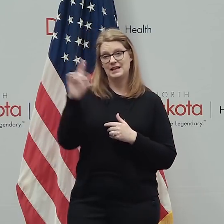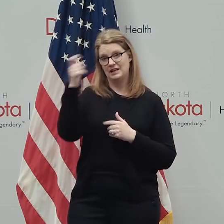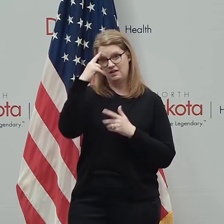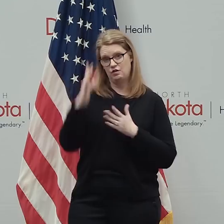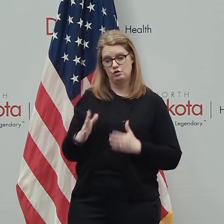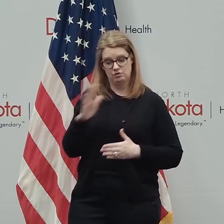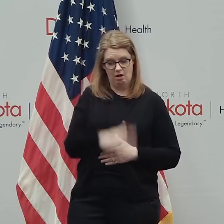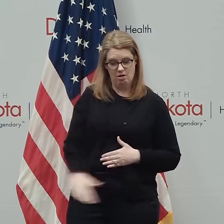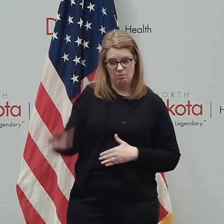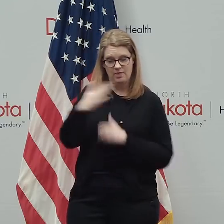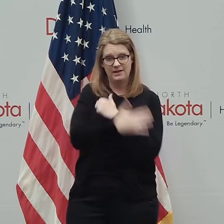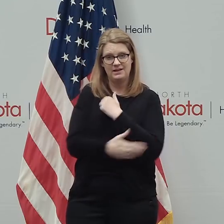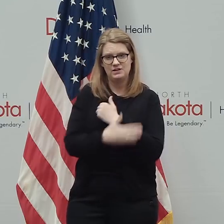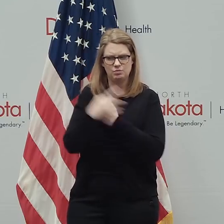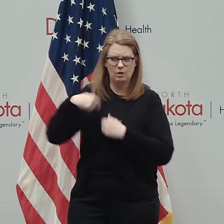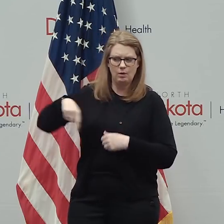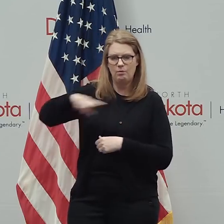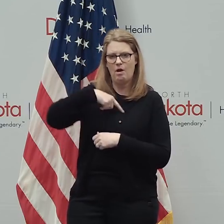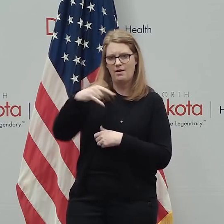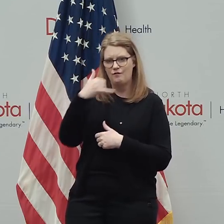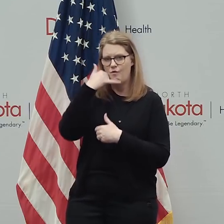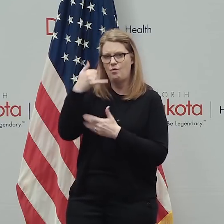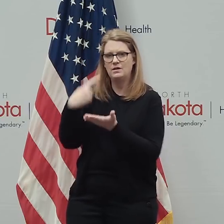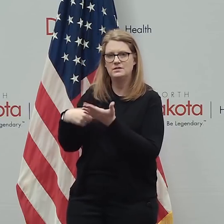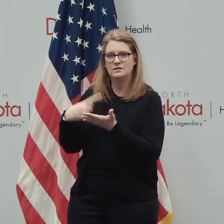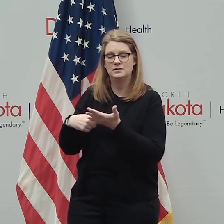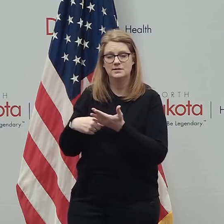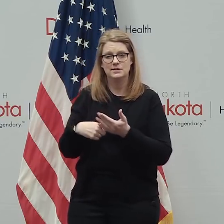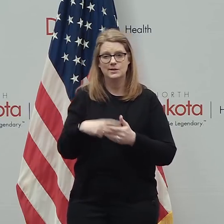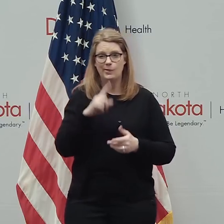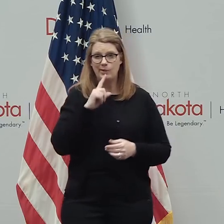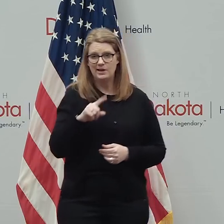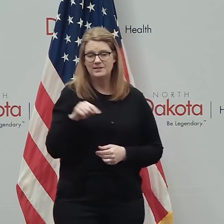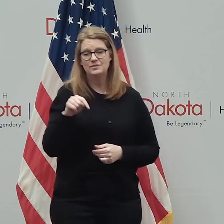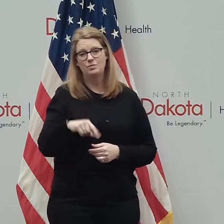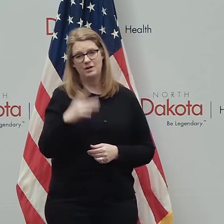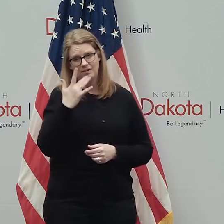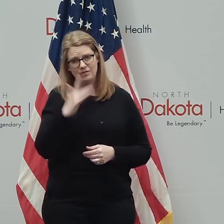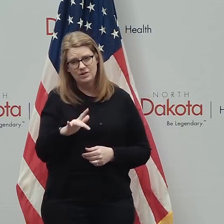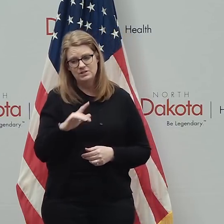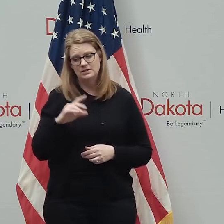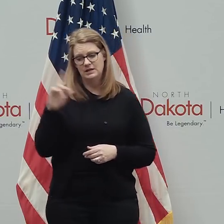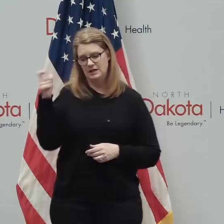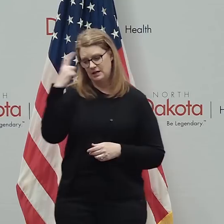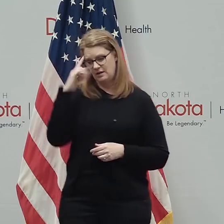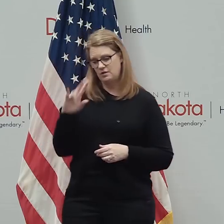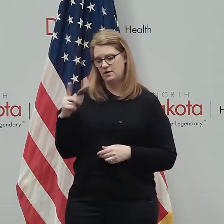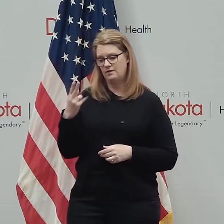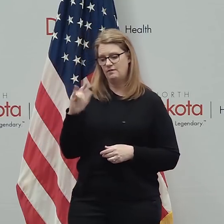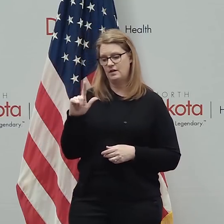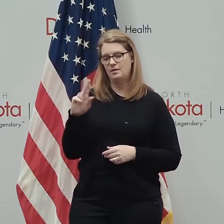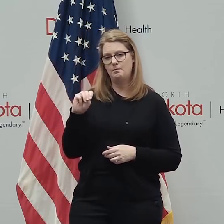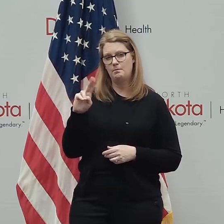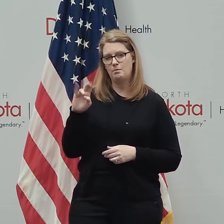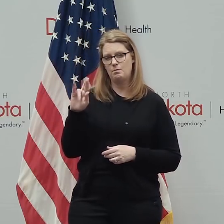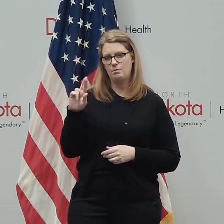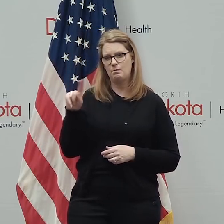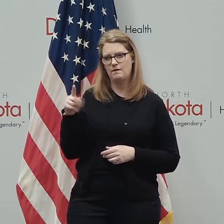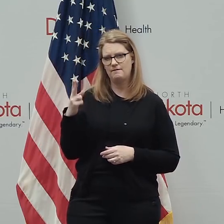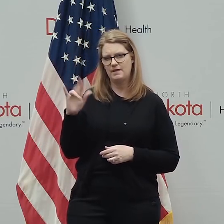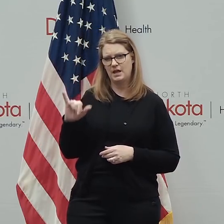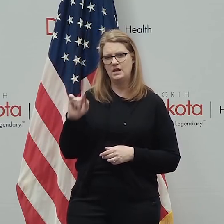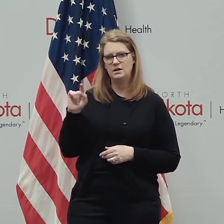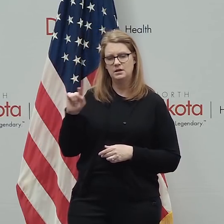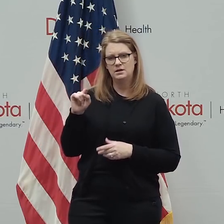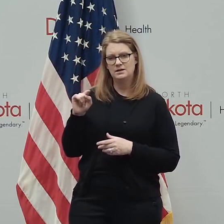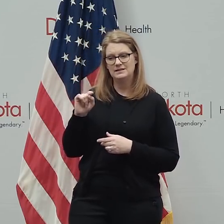and it reminds us how fortunate we are here in North Dakota. Governor Phil Murphy was on the call and was